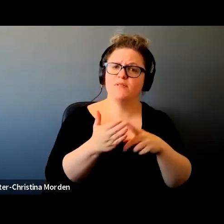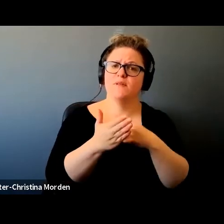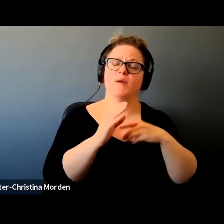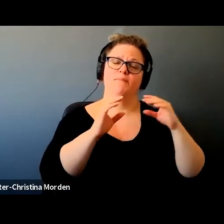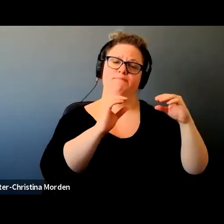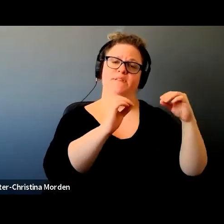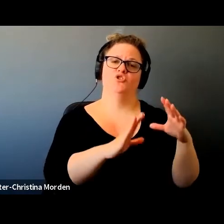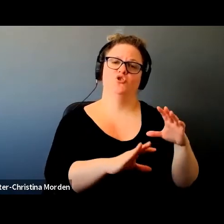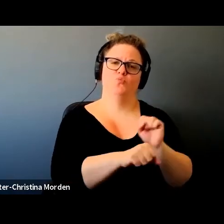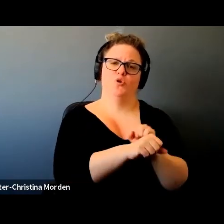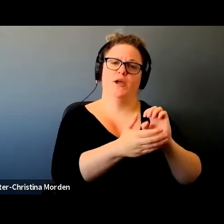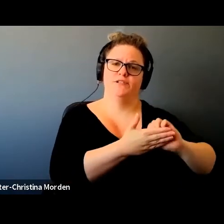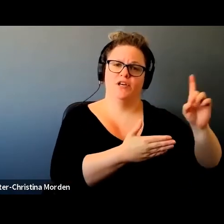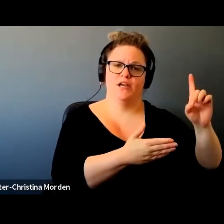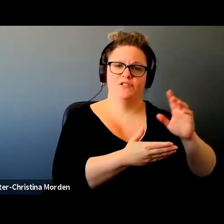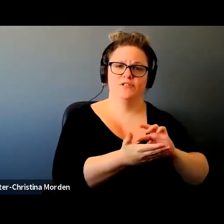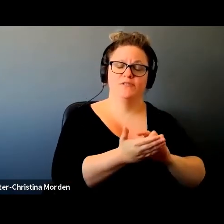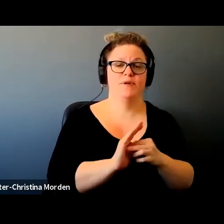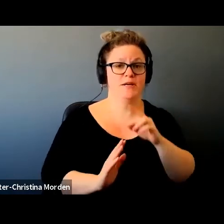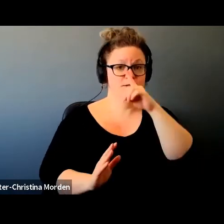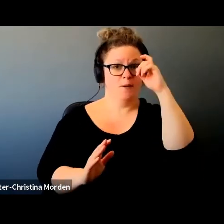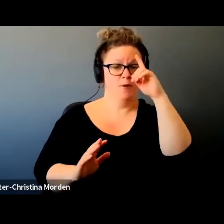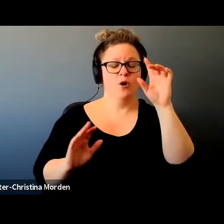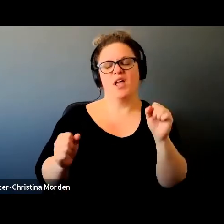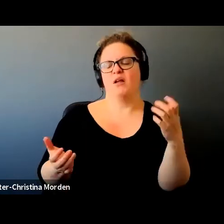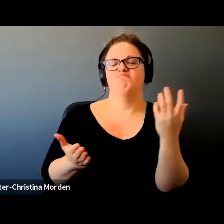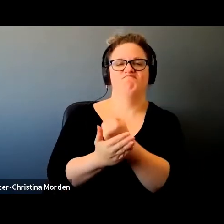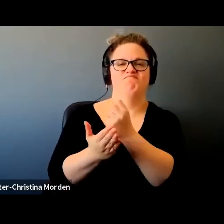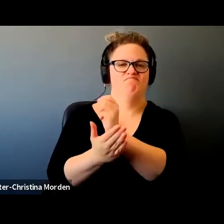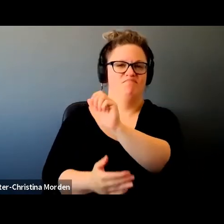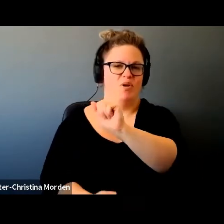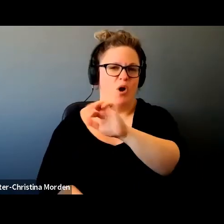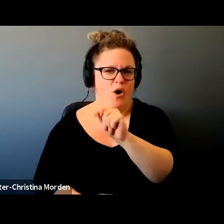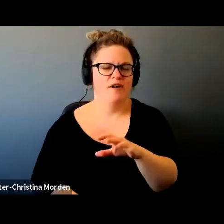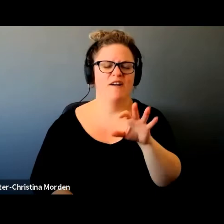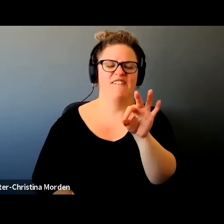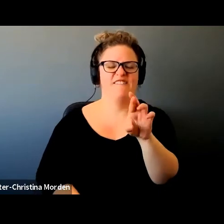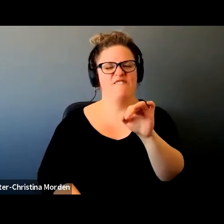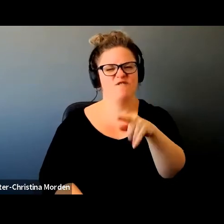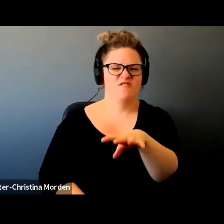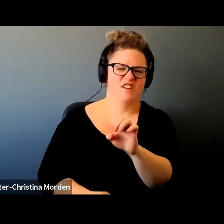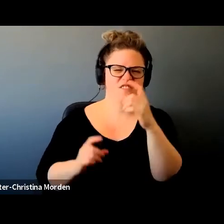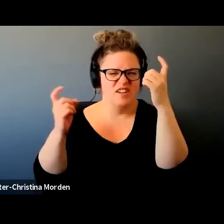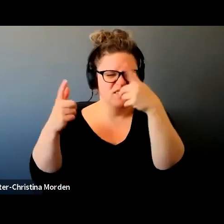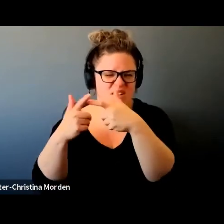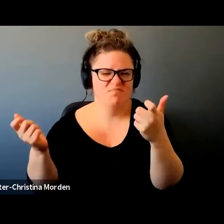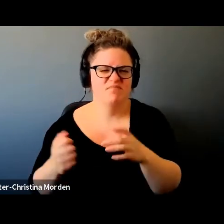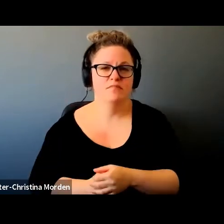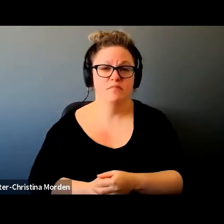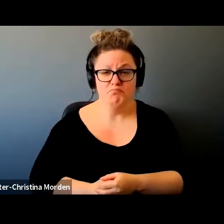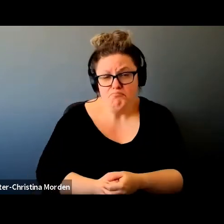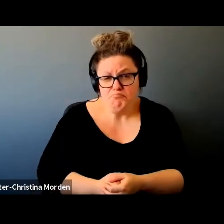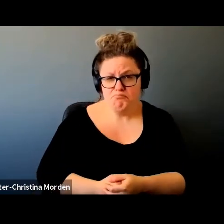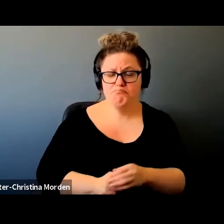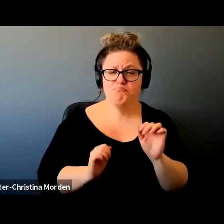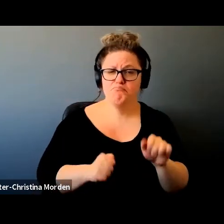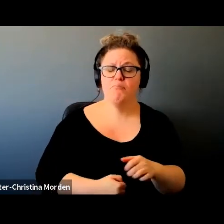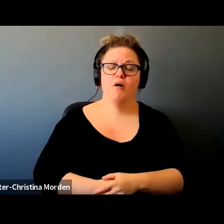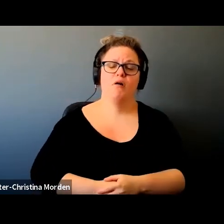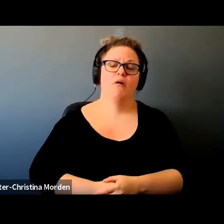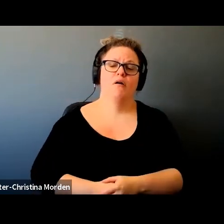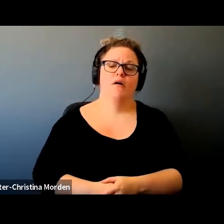Festival. And summer vacation is where they do their artistic stuff, and they're doing something else during the rest of the year.